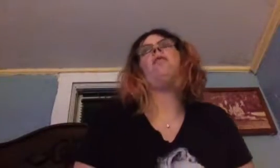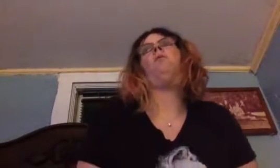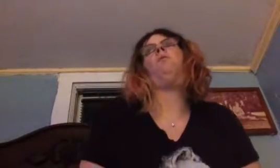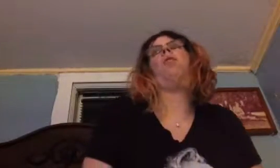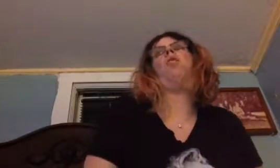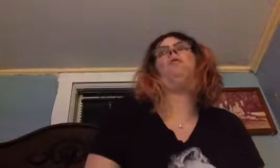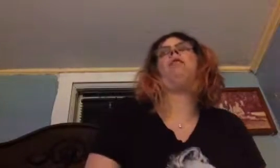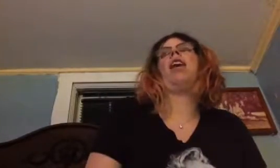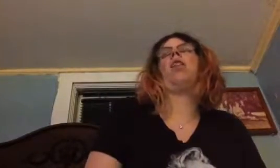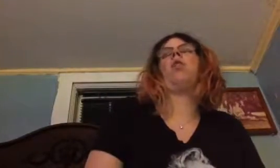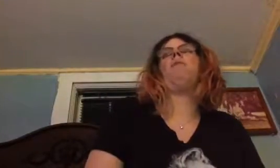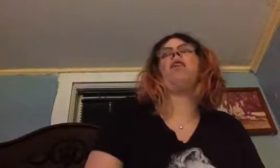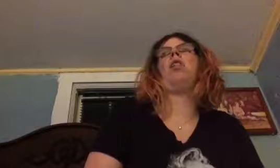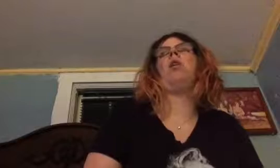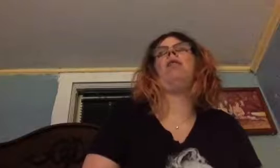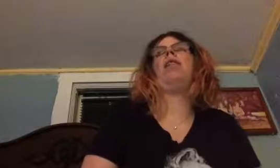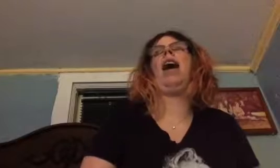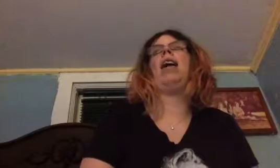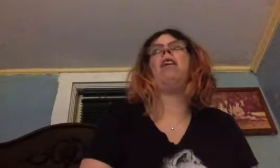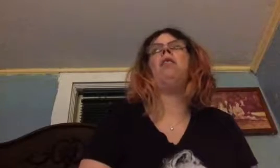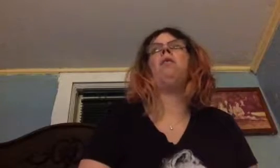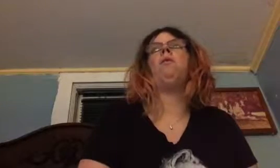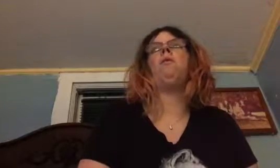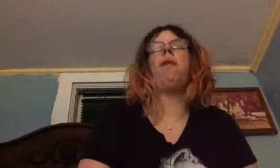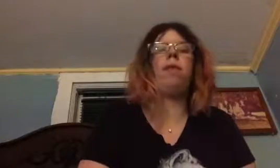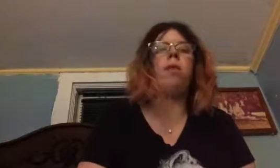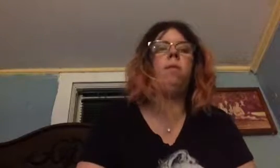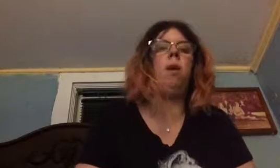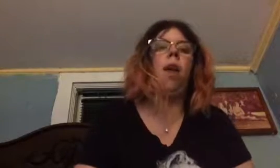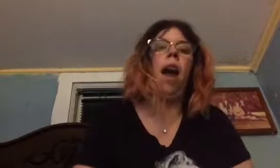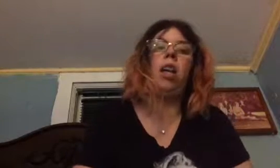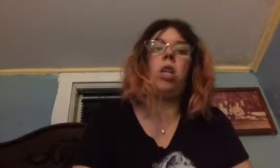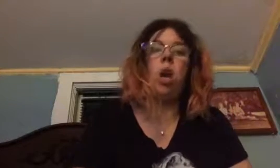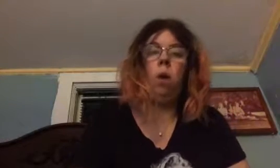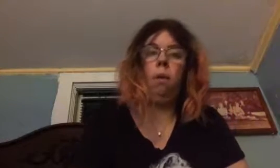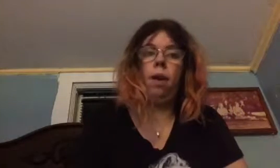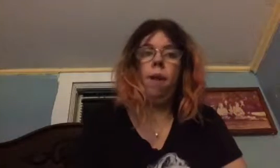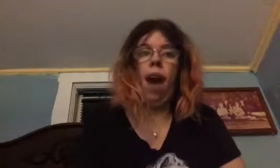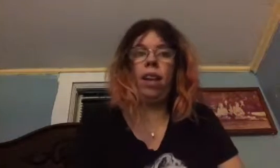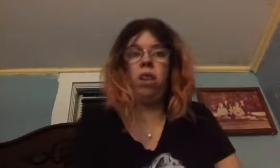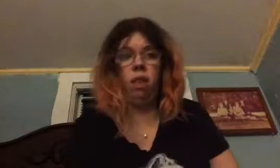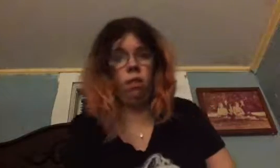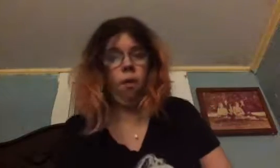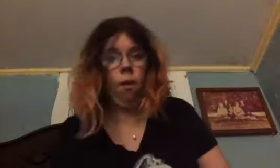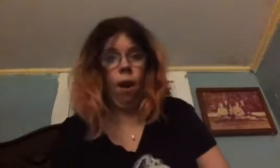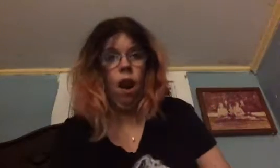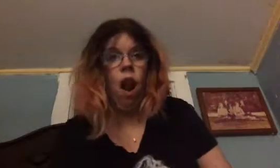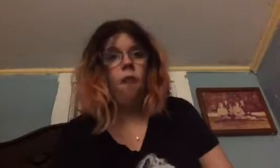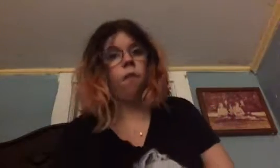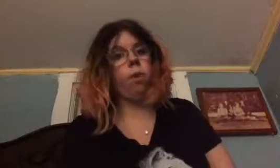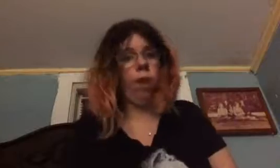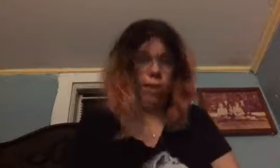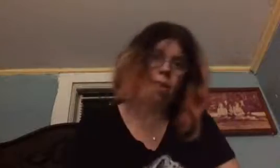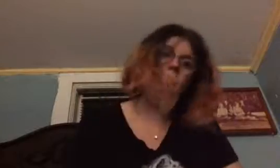you who are younger might not know is that Raven Simone had a show way back in 2004 from